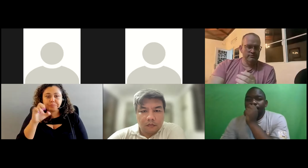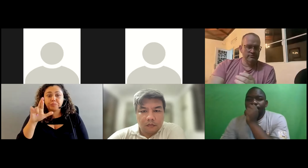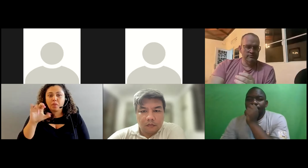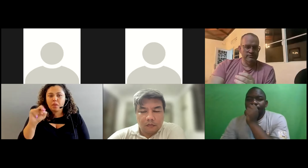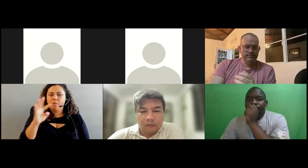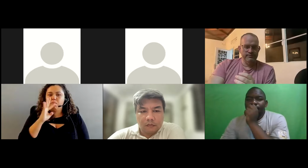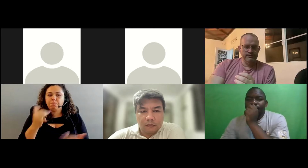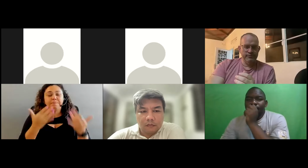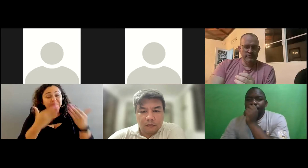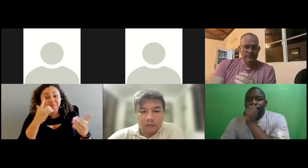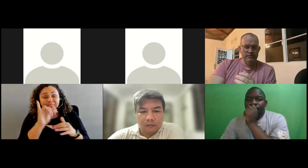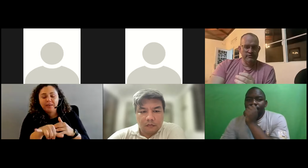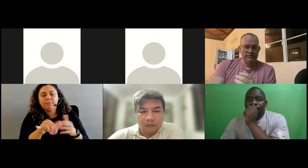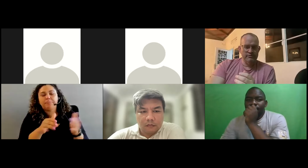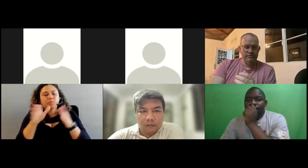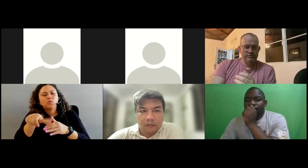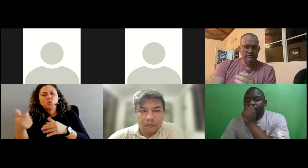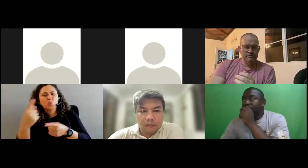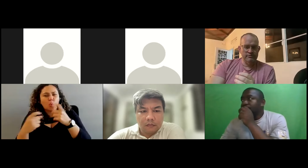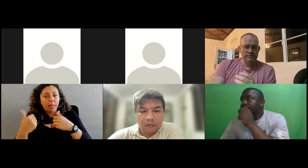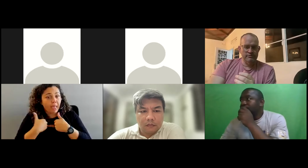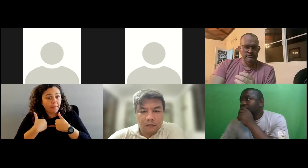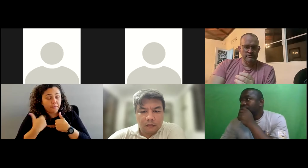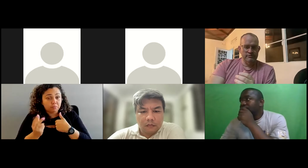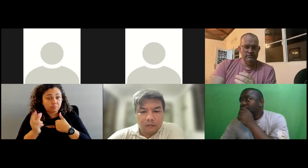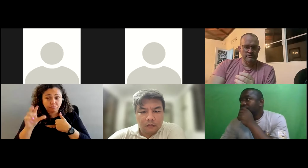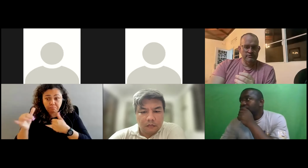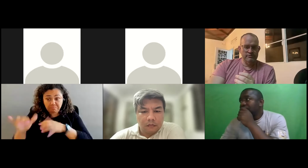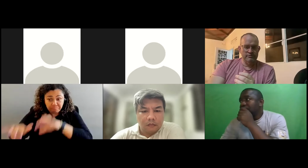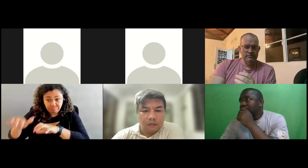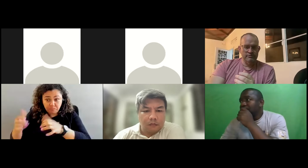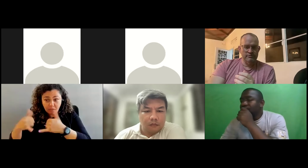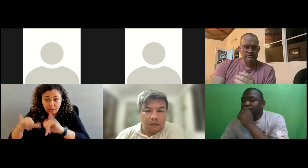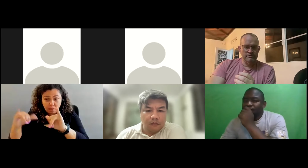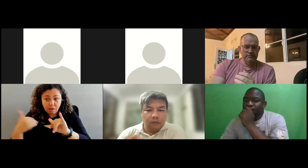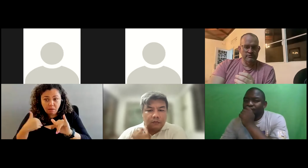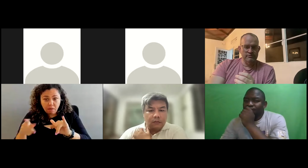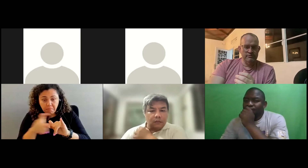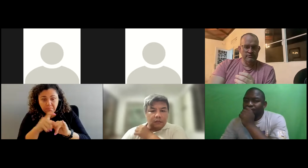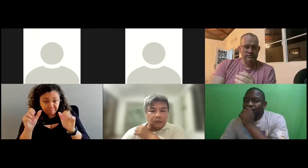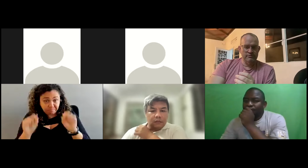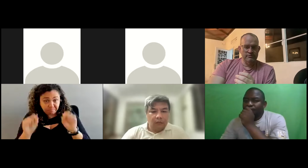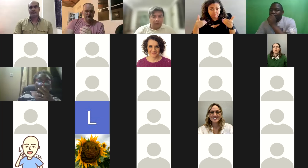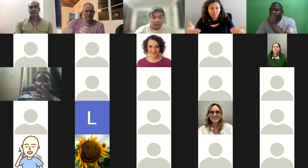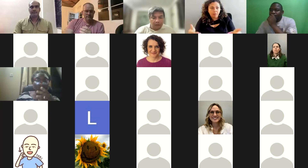Thank you for that. Any other questions you'd like to put into the chat? Please feel free.